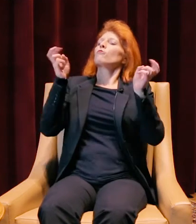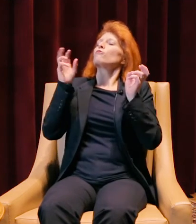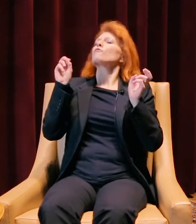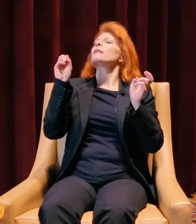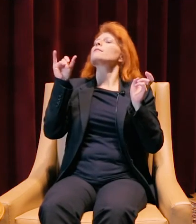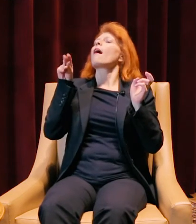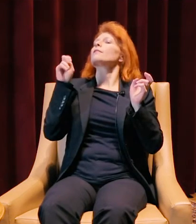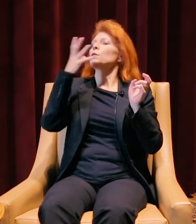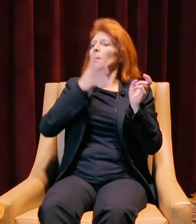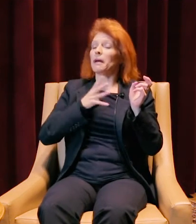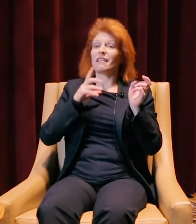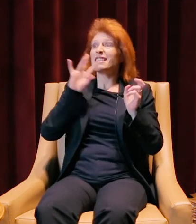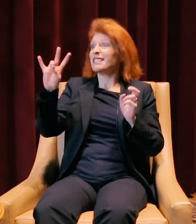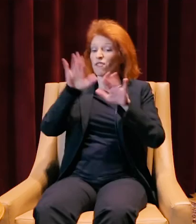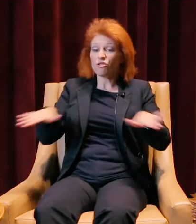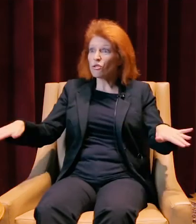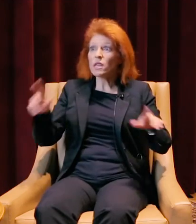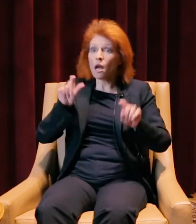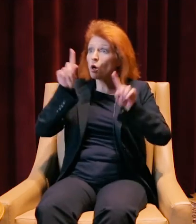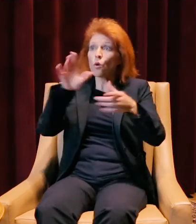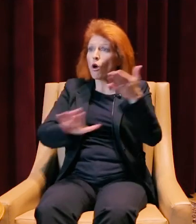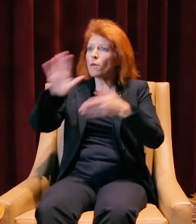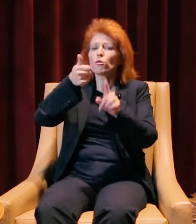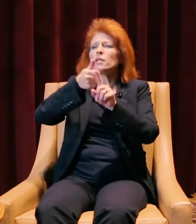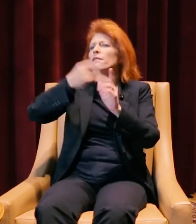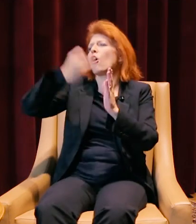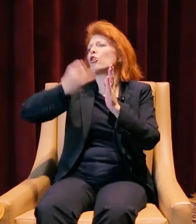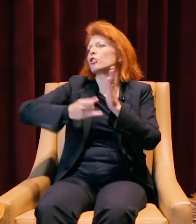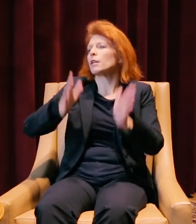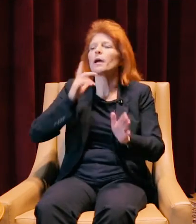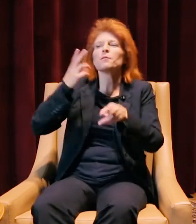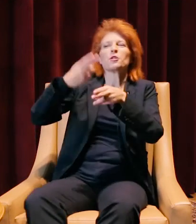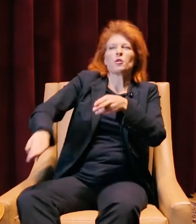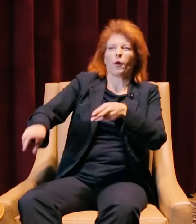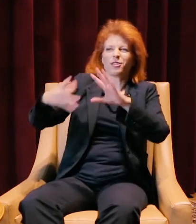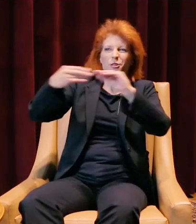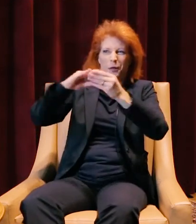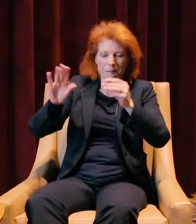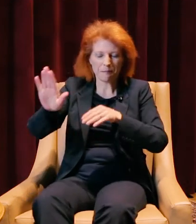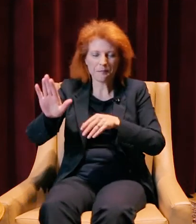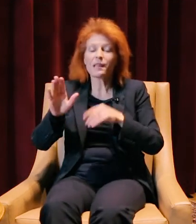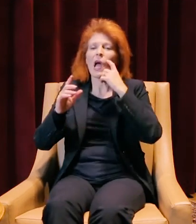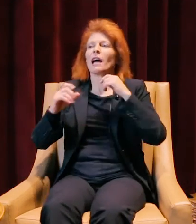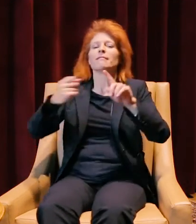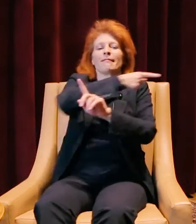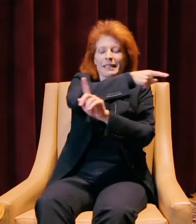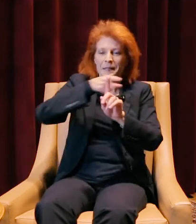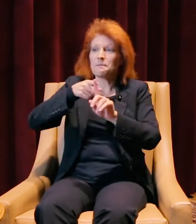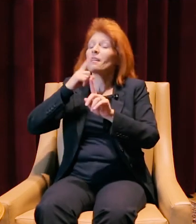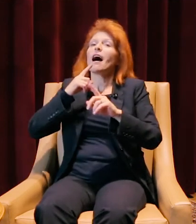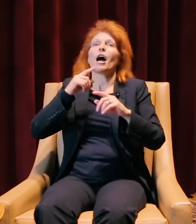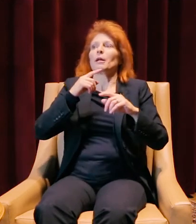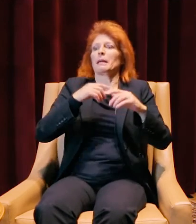kids, didn't go to college, but was an artist. I'll just tell you a very, very quick anecdote. I remember when I was in